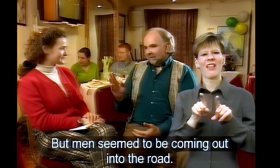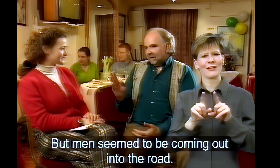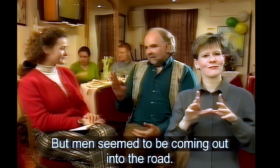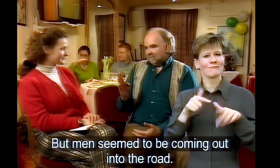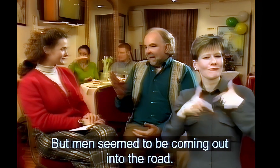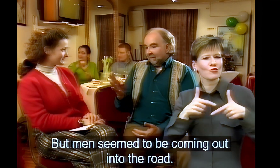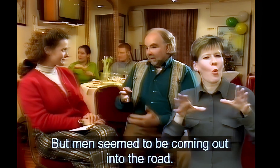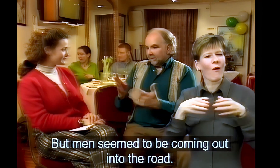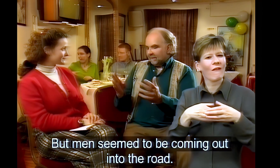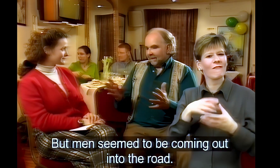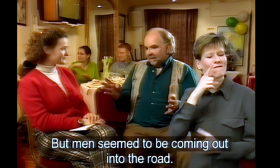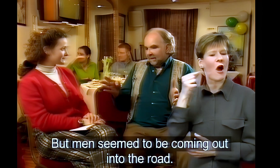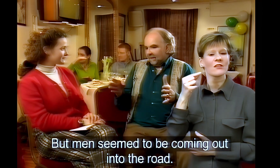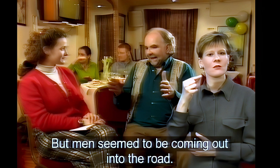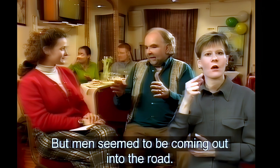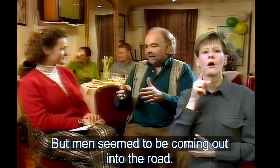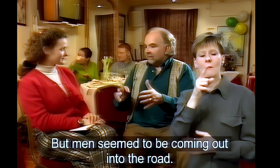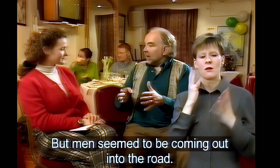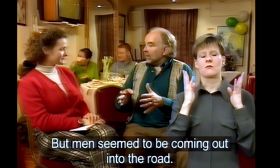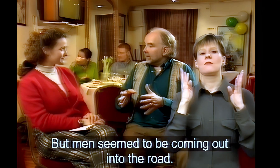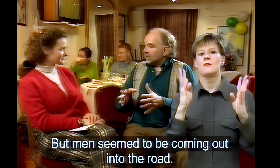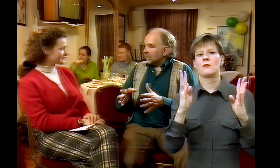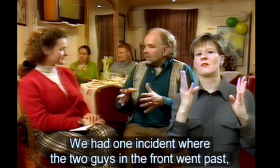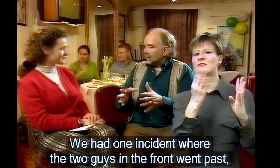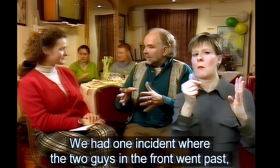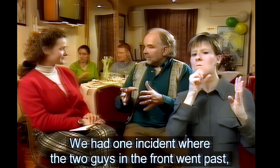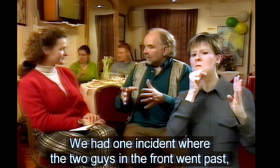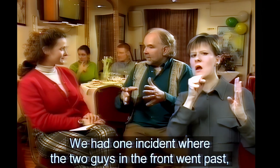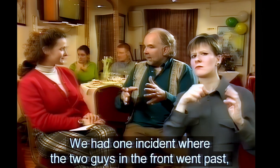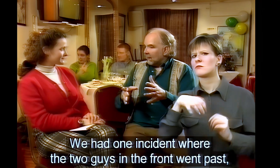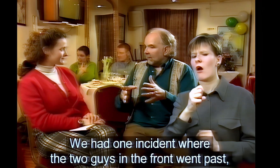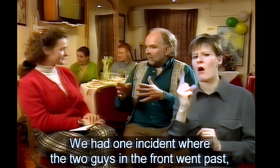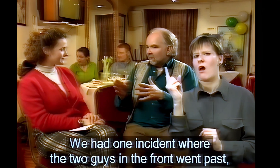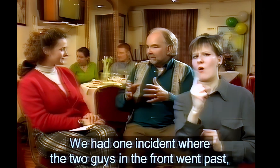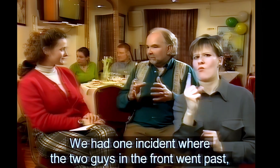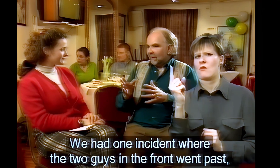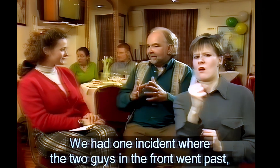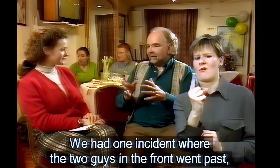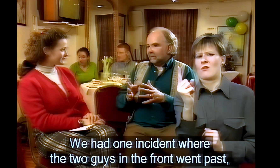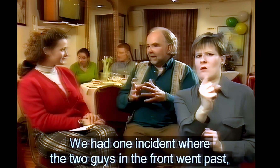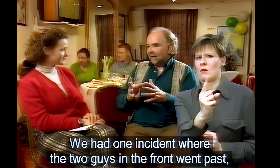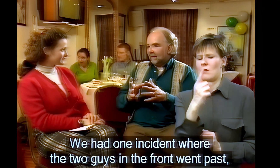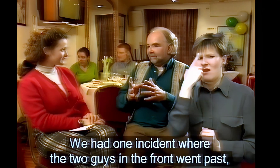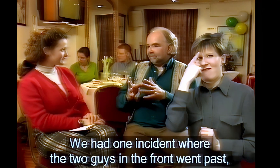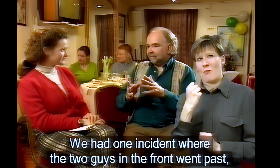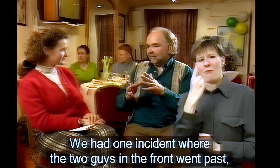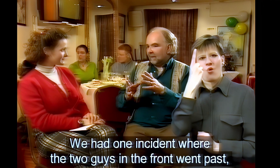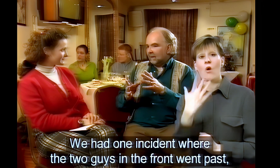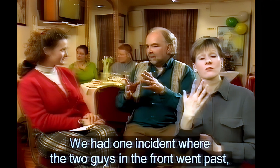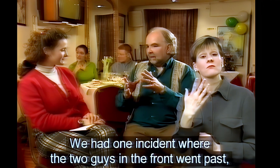be, obviously men seemed to be coming out into the road. So we had one incident where the